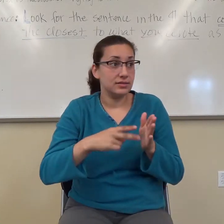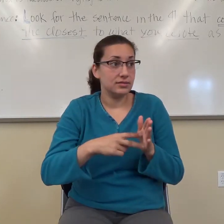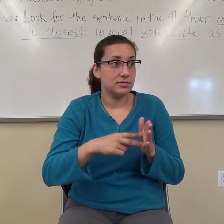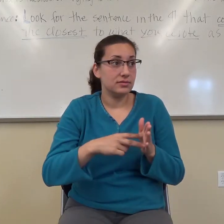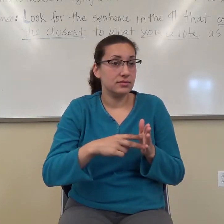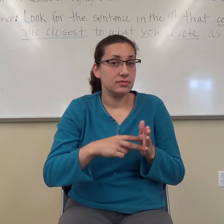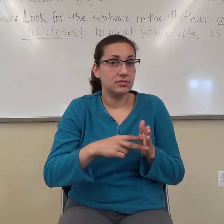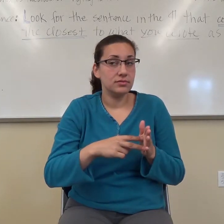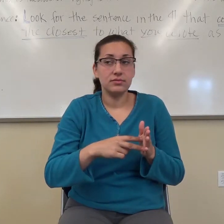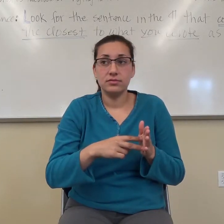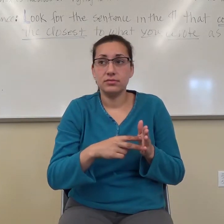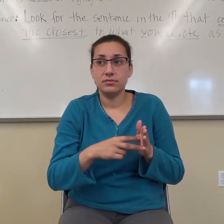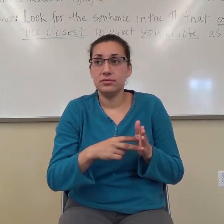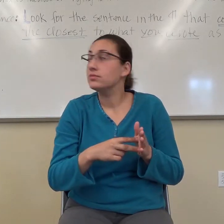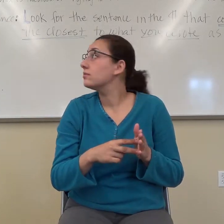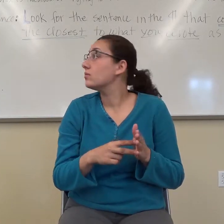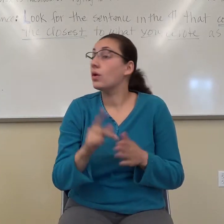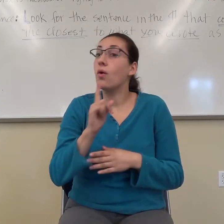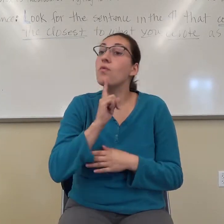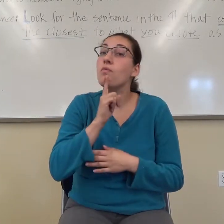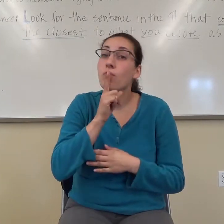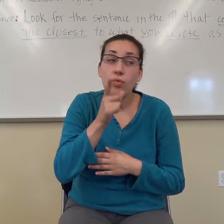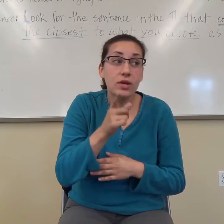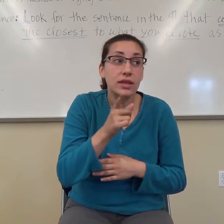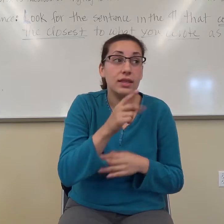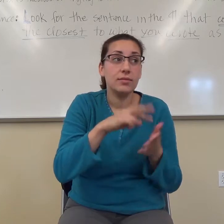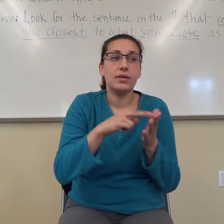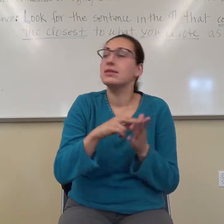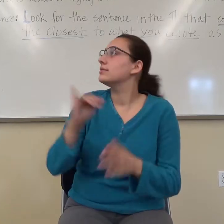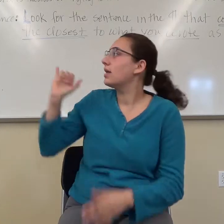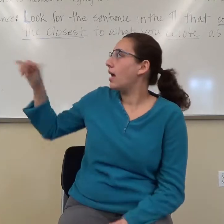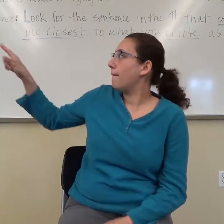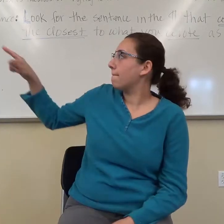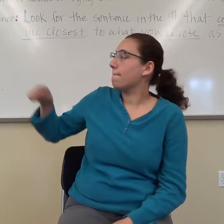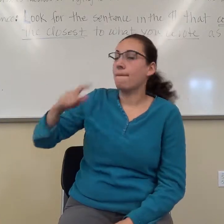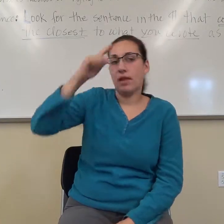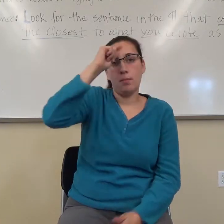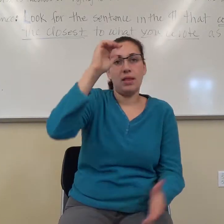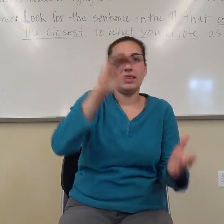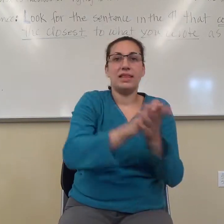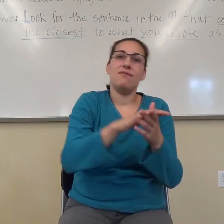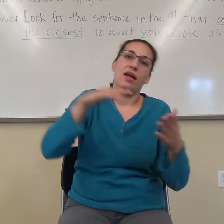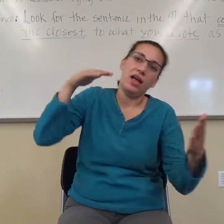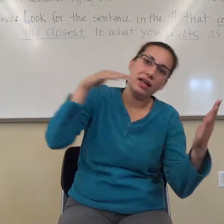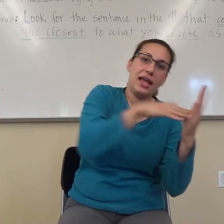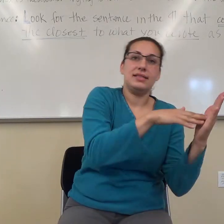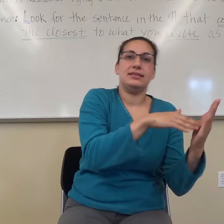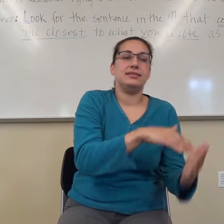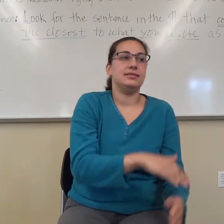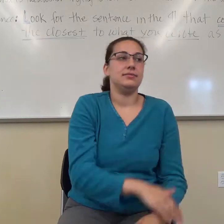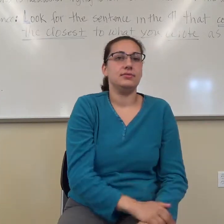what the word actually means is this, a belief against the